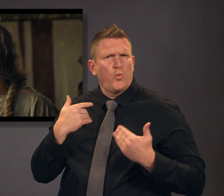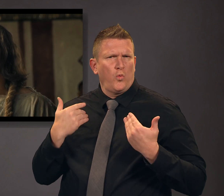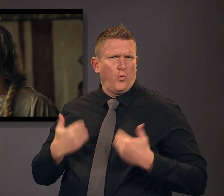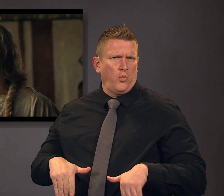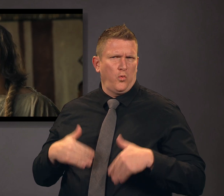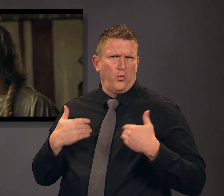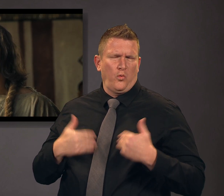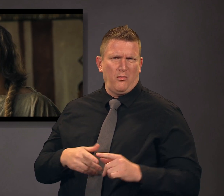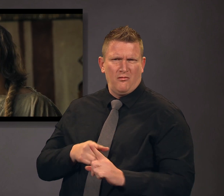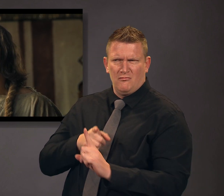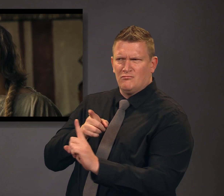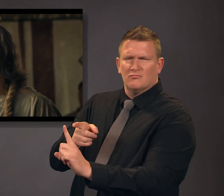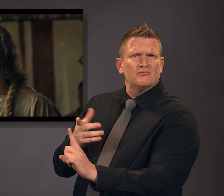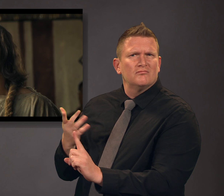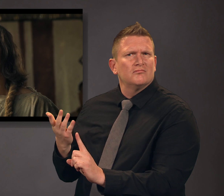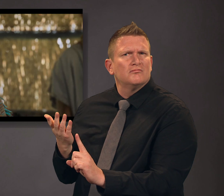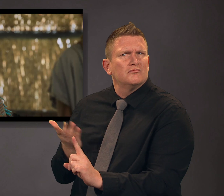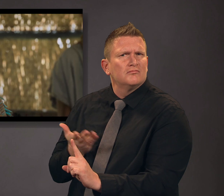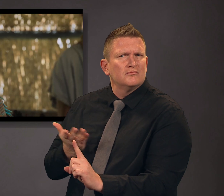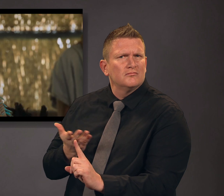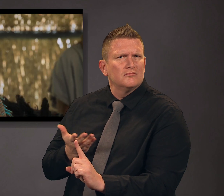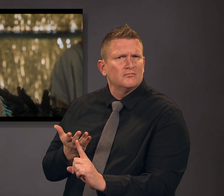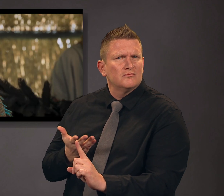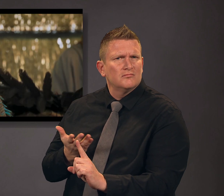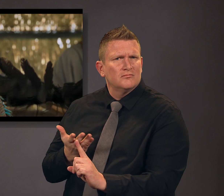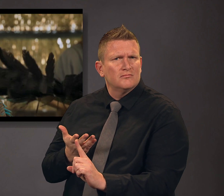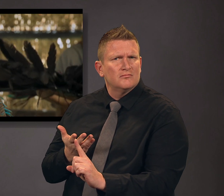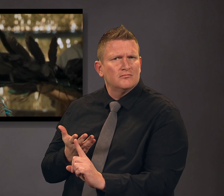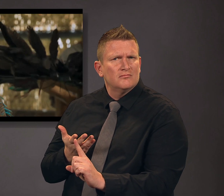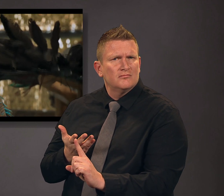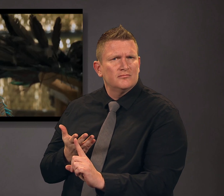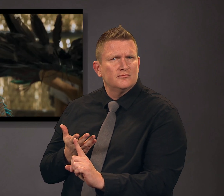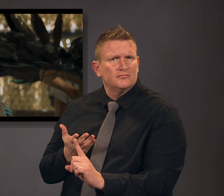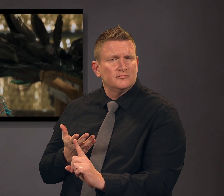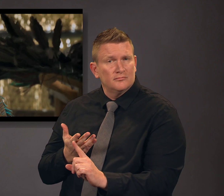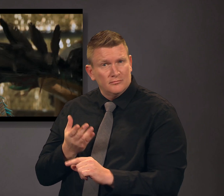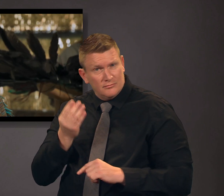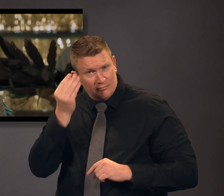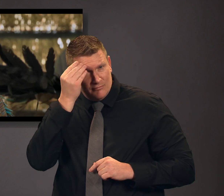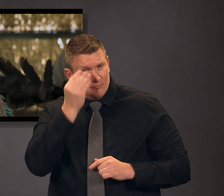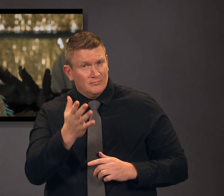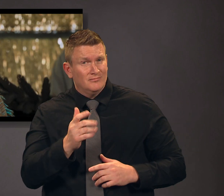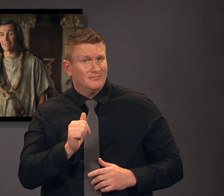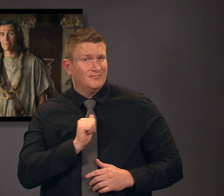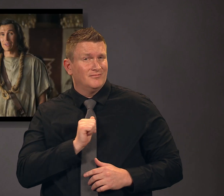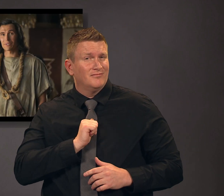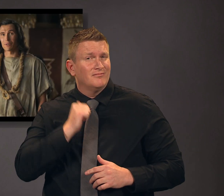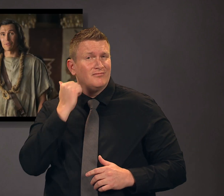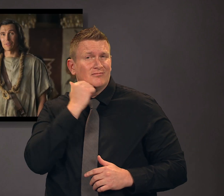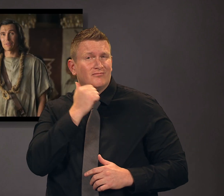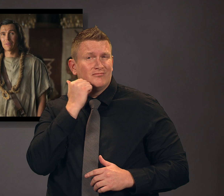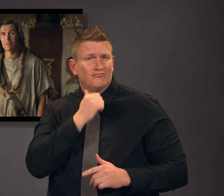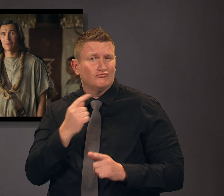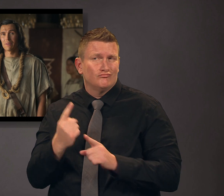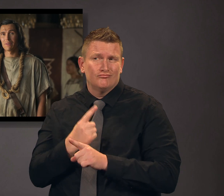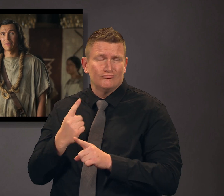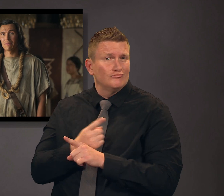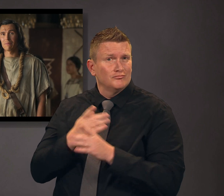What is it that thy marvelings are so great? Behold, I am a man, and am thy